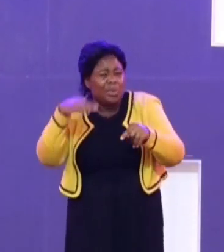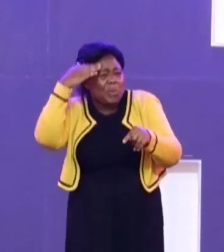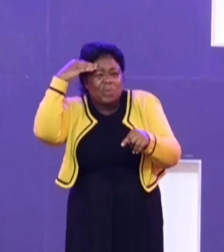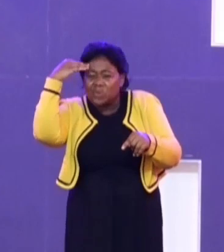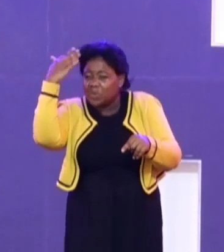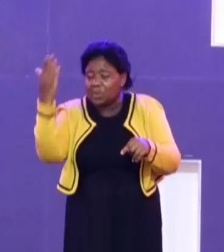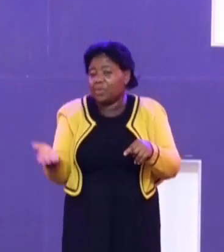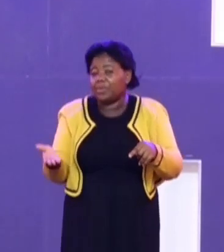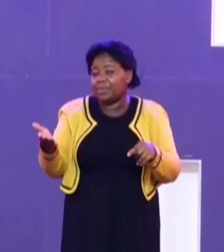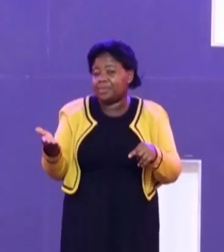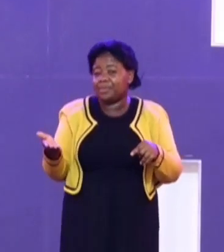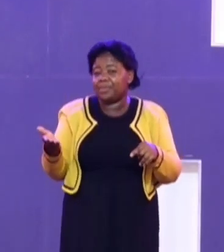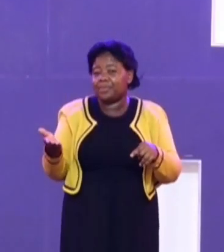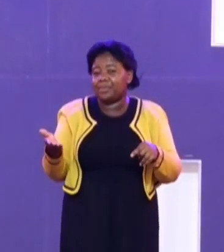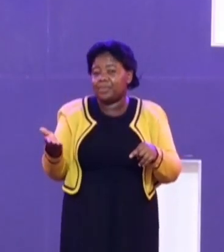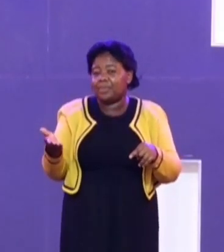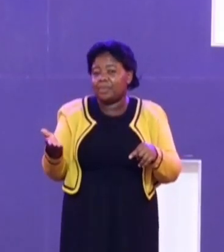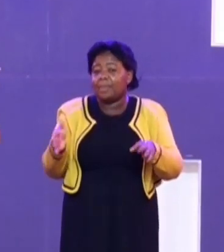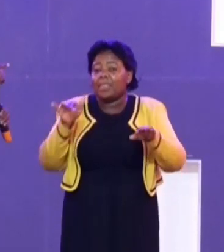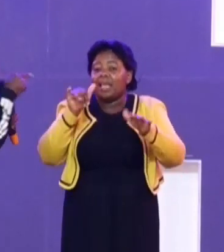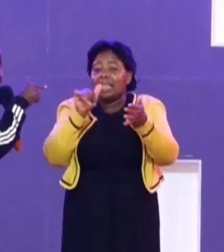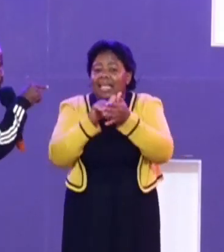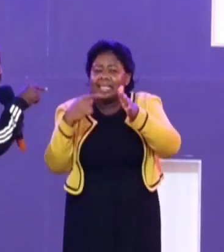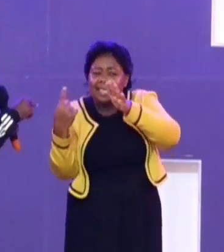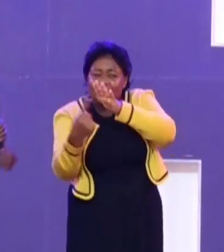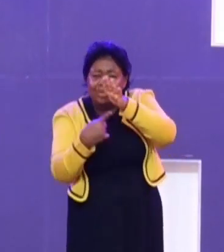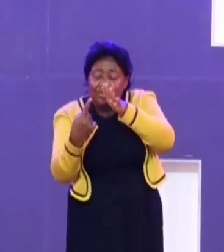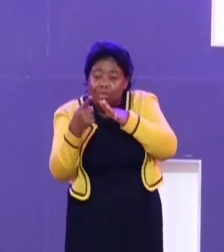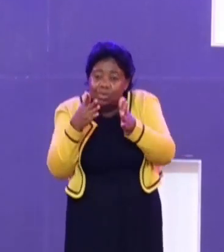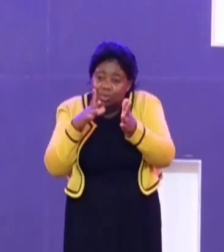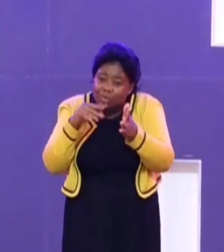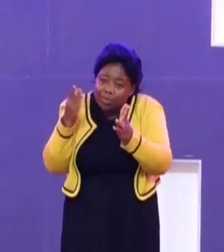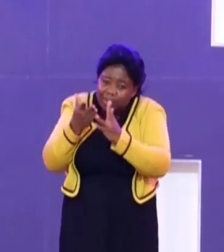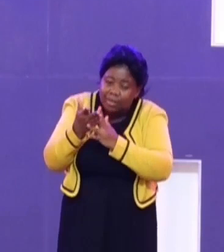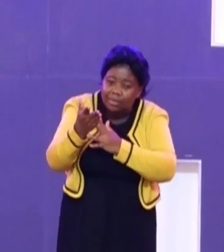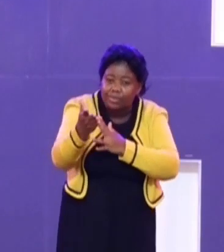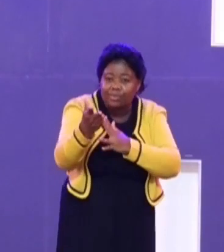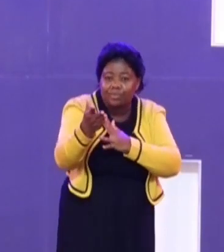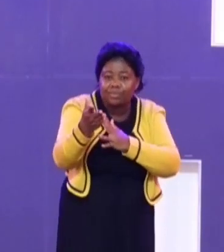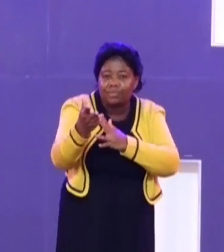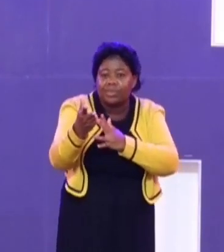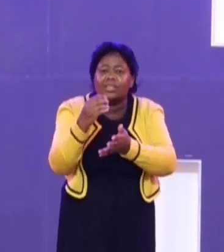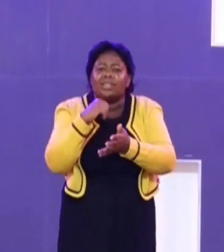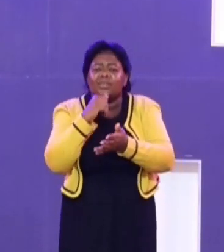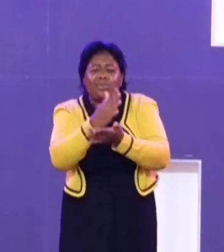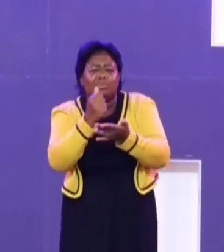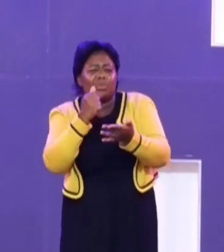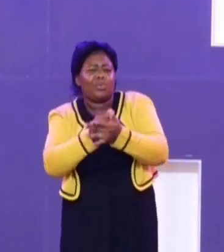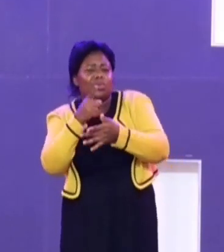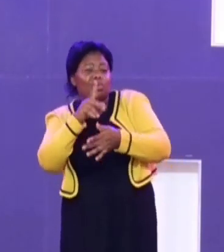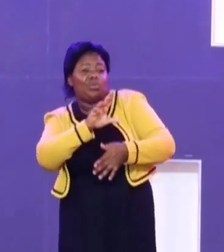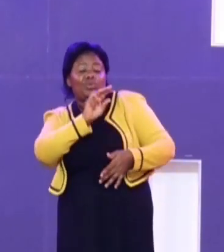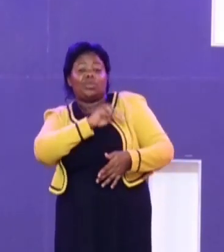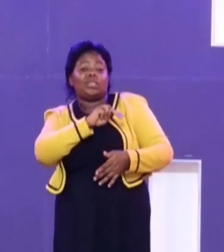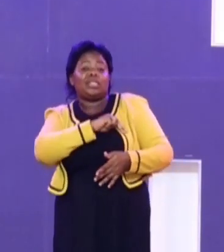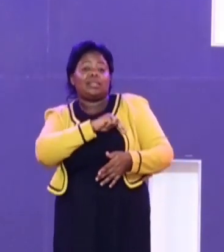Waliwo abantu olwalira abatamanyi. But the situation you are going through. Nti embeera gy'oyitamu. Is not because you are a sinner. Si lwa